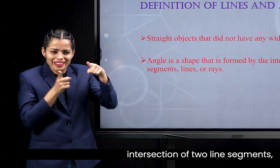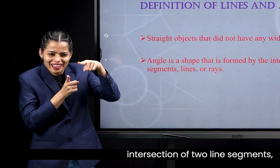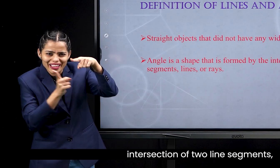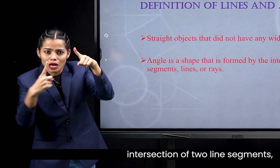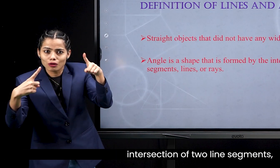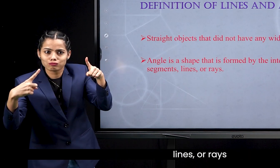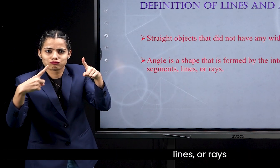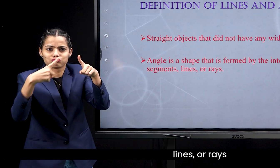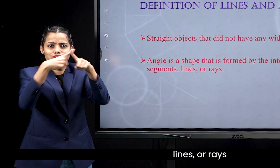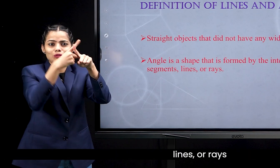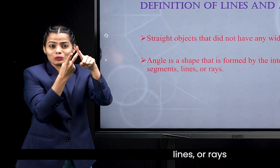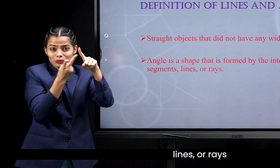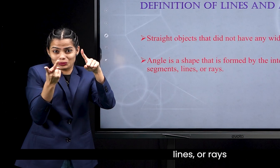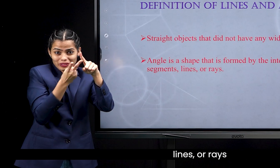line segments, lines or rays.